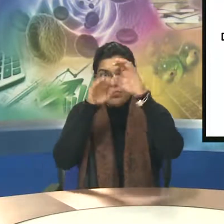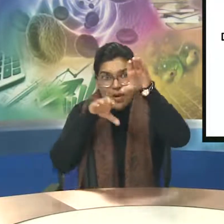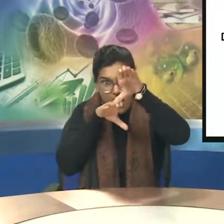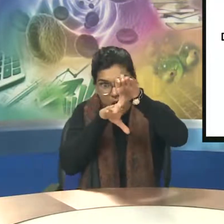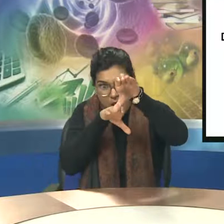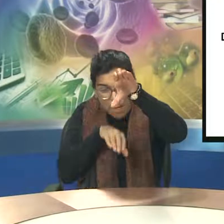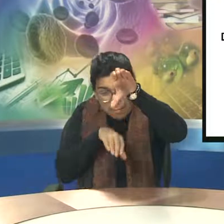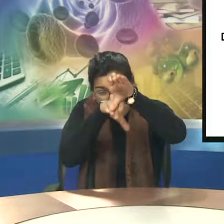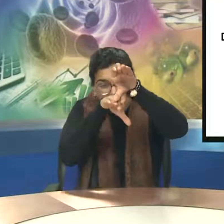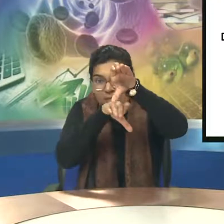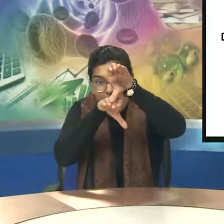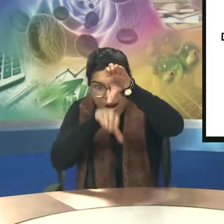Page break is